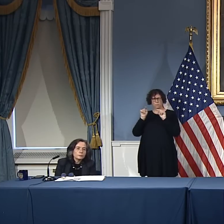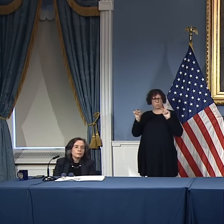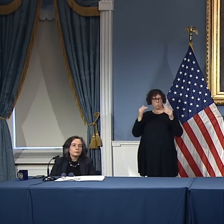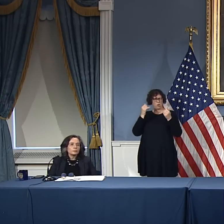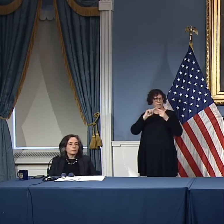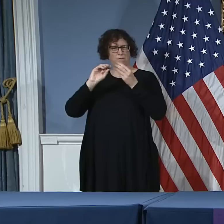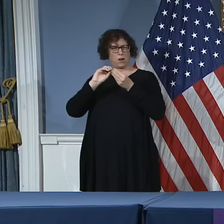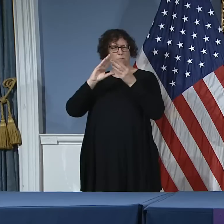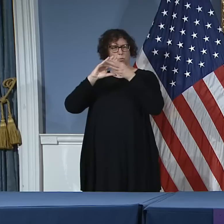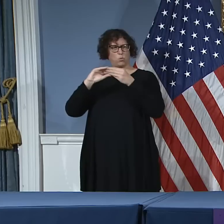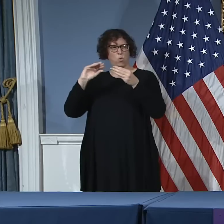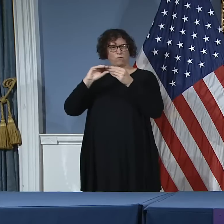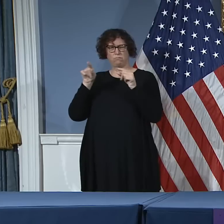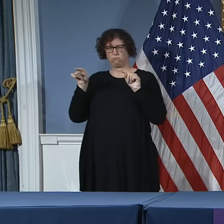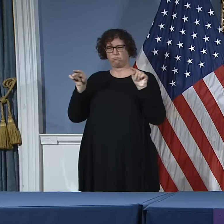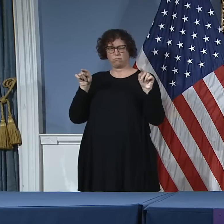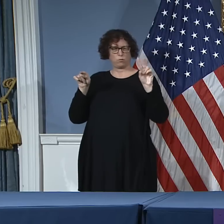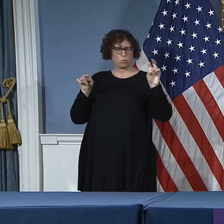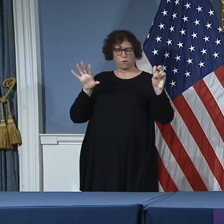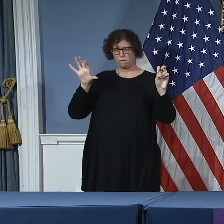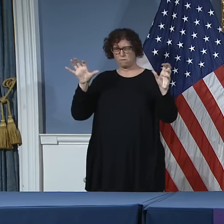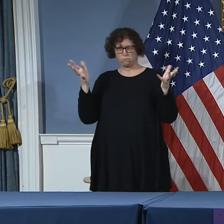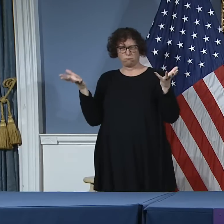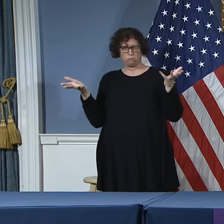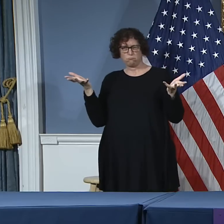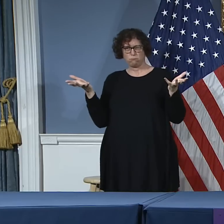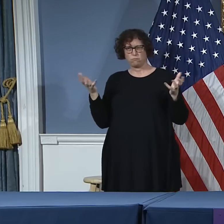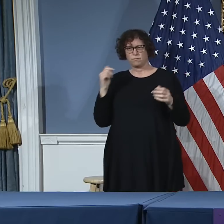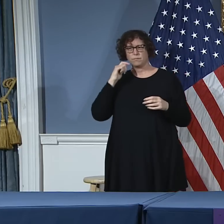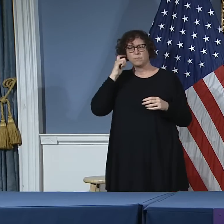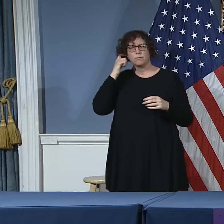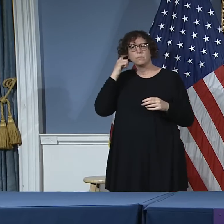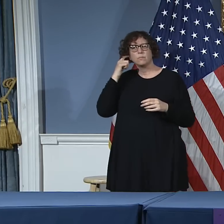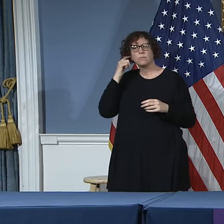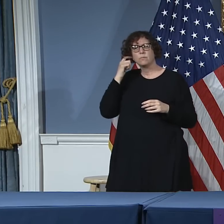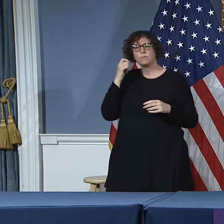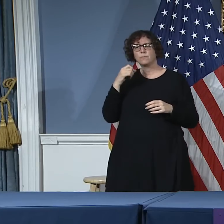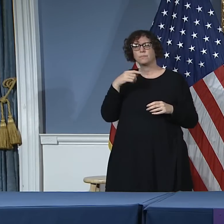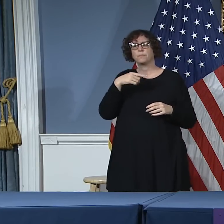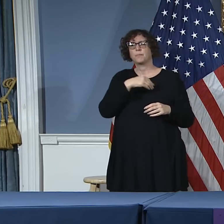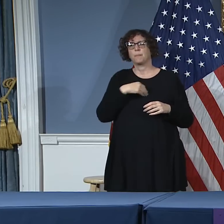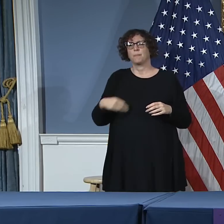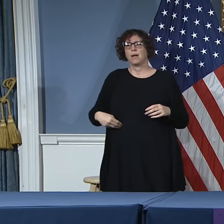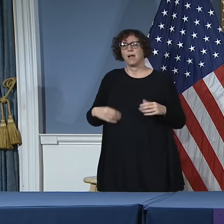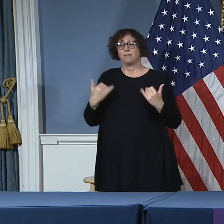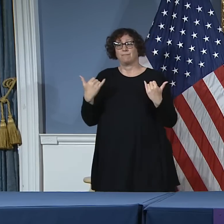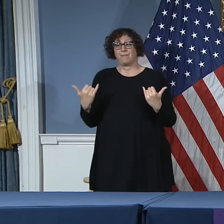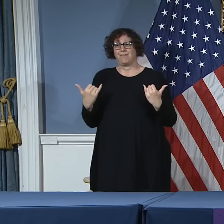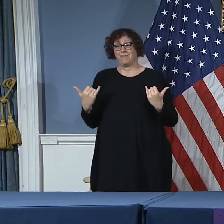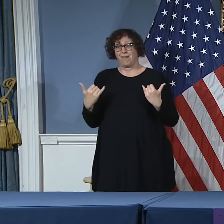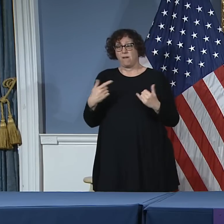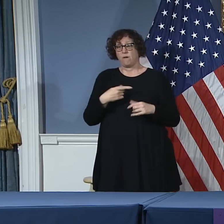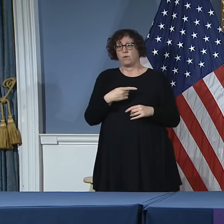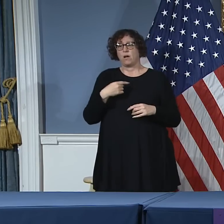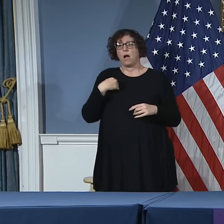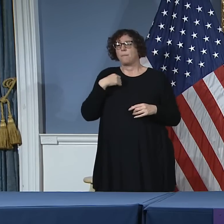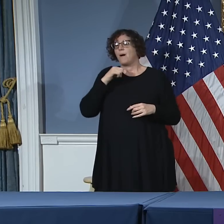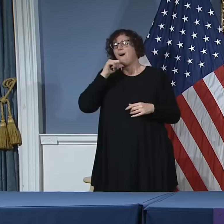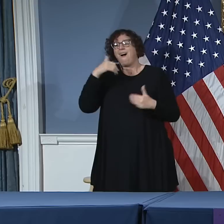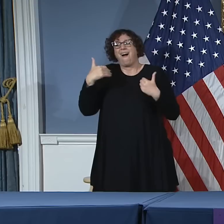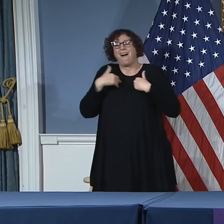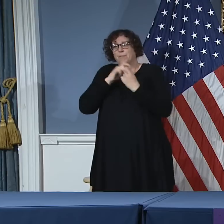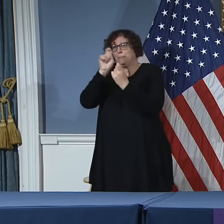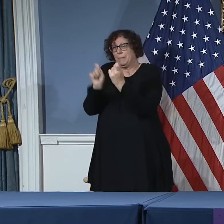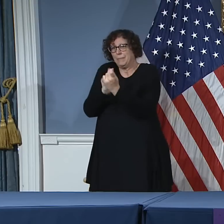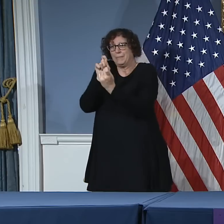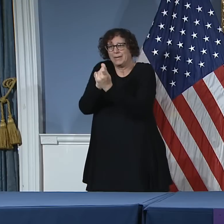Sydney, no. I'm going to be straightforward with you. We do not have a magic number at this point. This is something we've never dealt with before. And